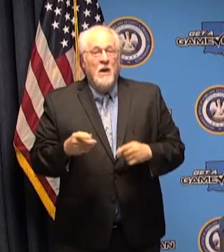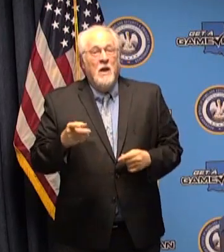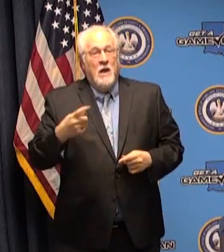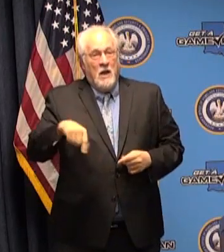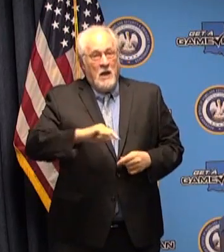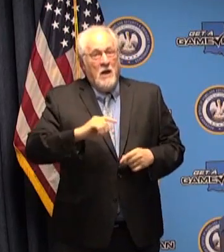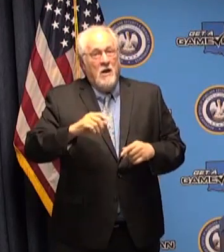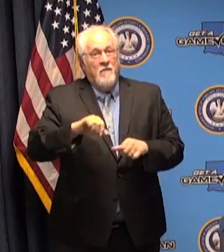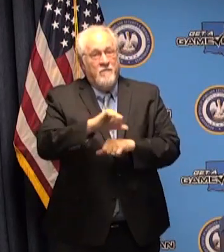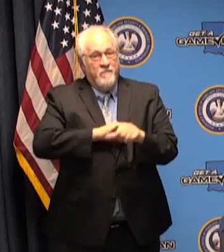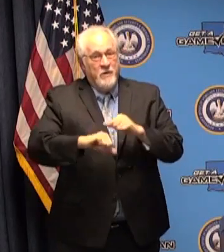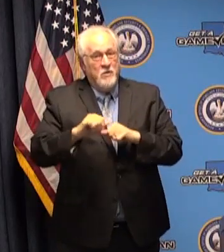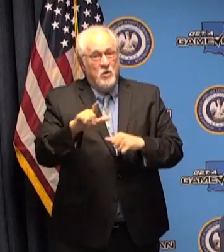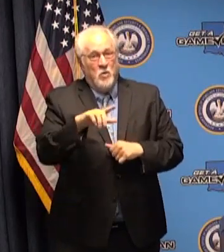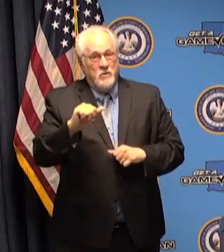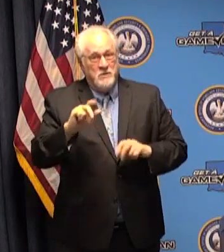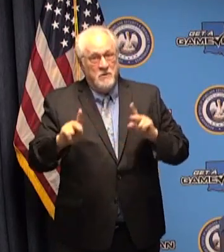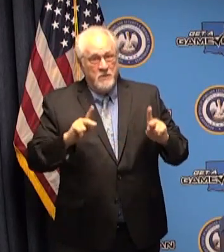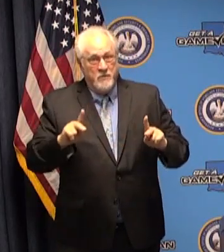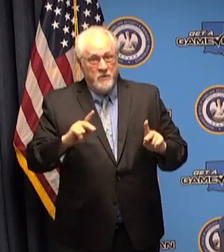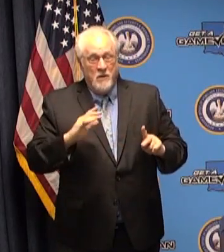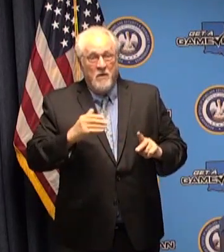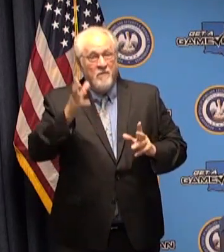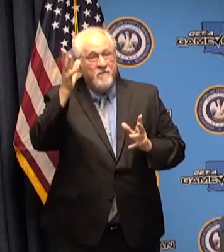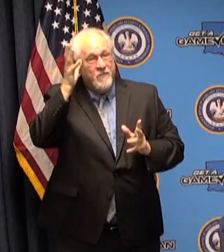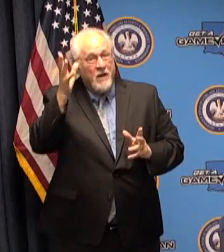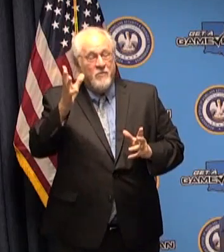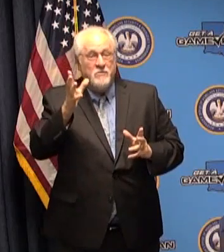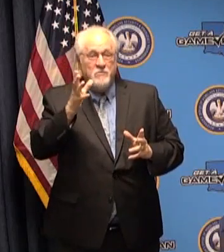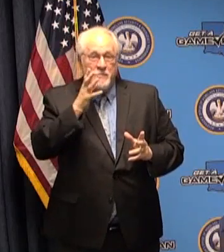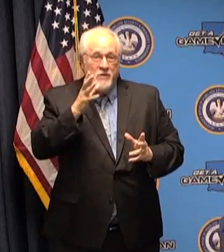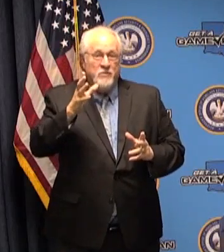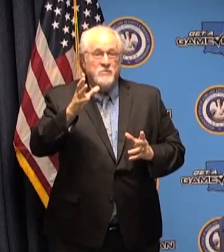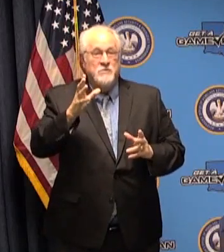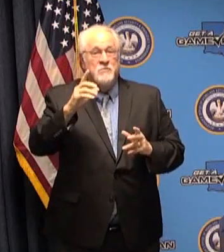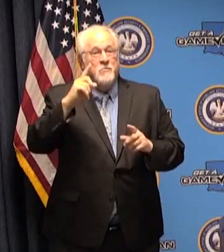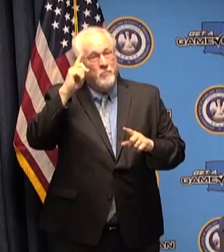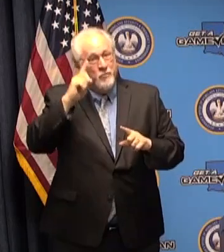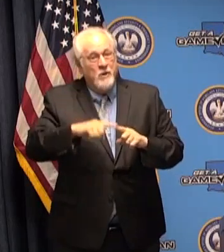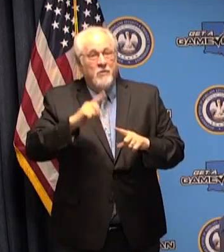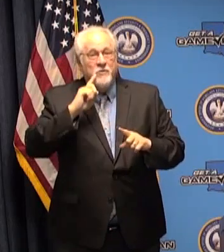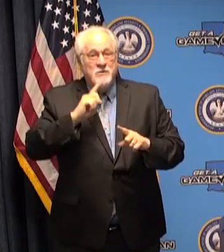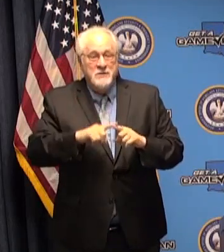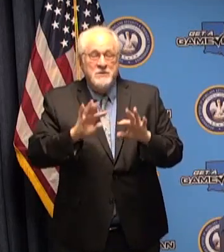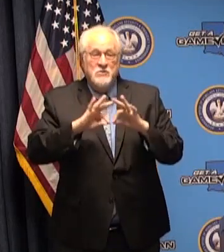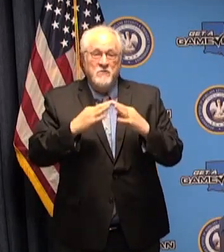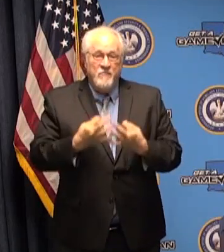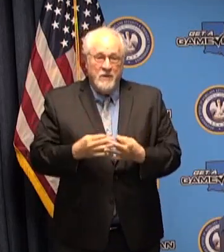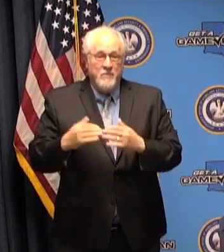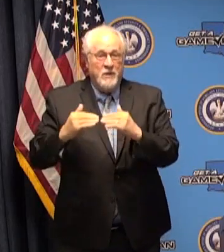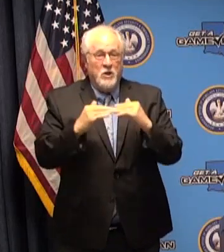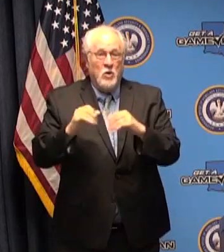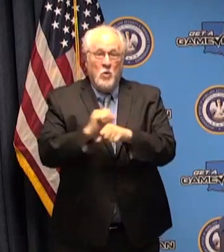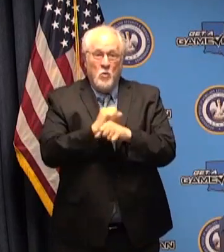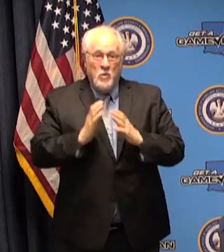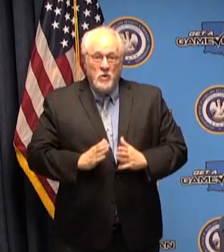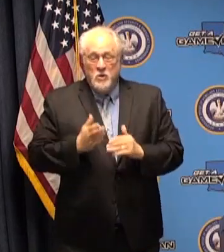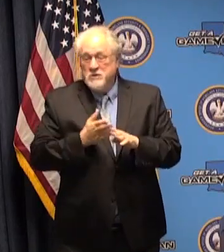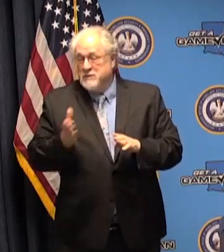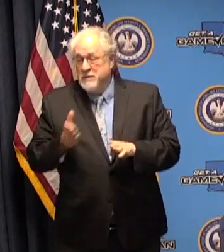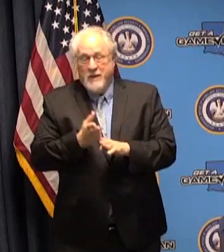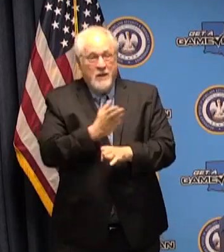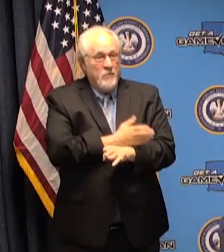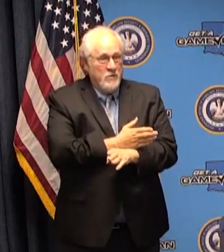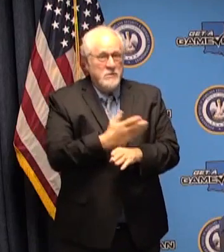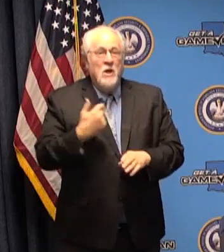They are our fellow Louisianans, our fathers, mothers, brothers, sisters, family members, co-workers, and neighbors.